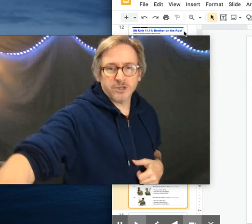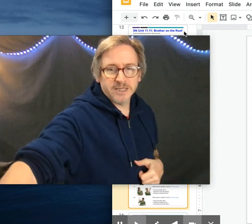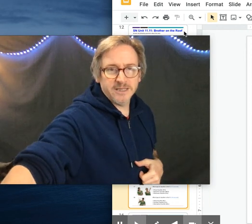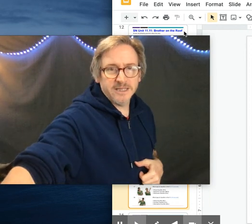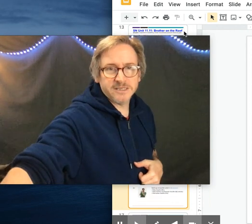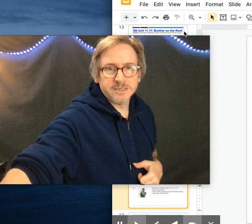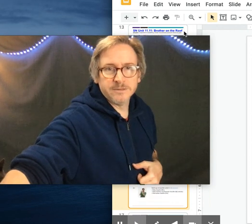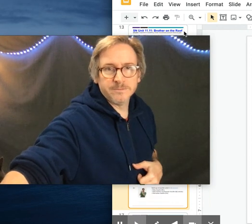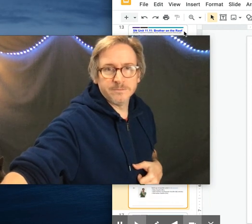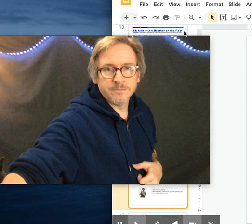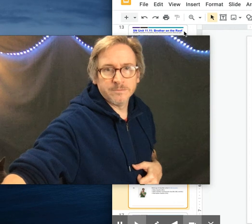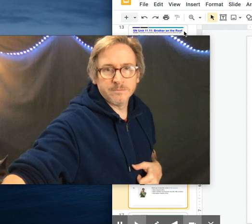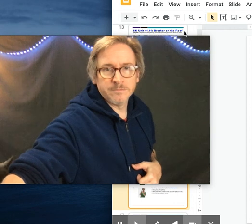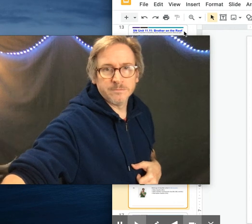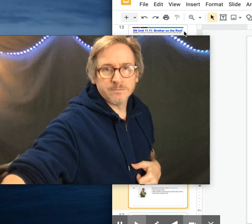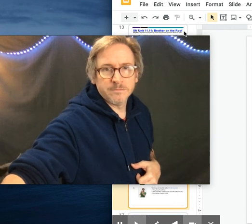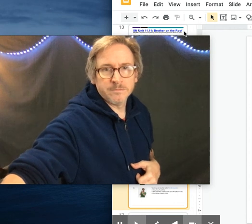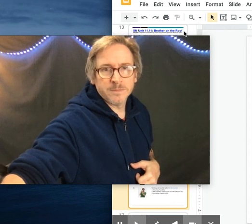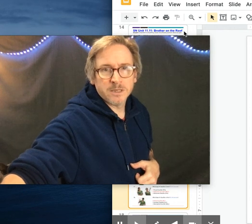just to look at these,